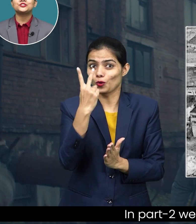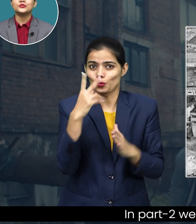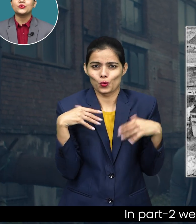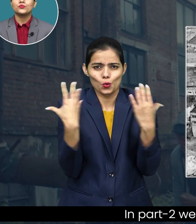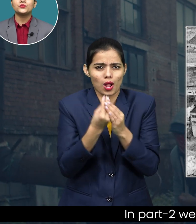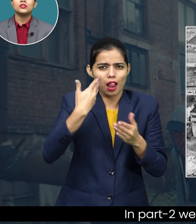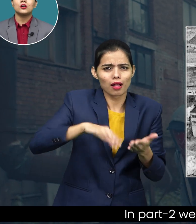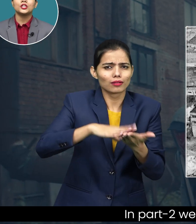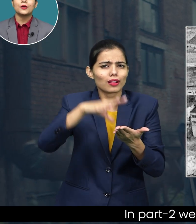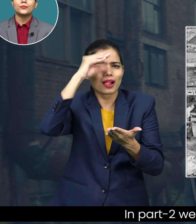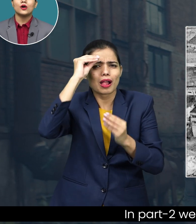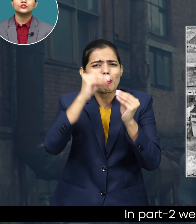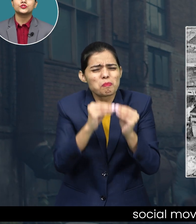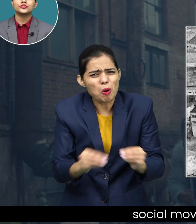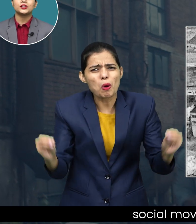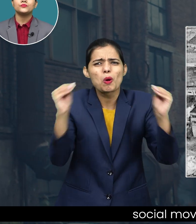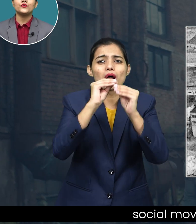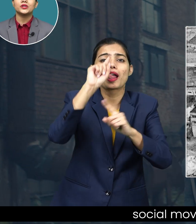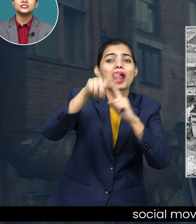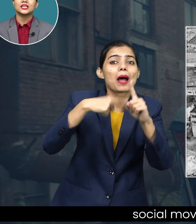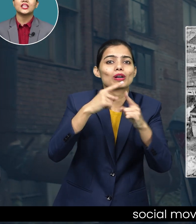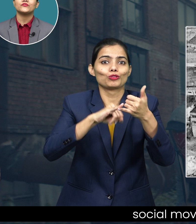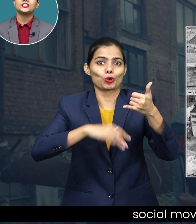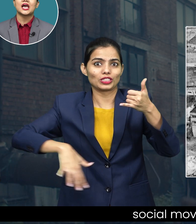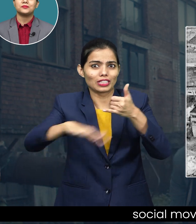In part 2, we will learn about social